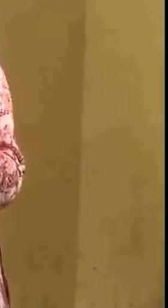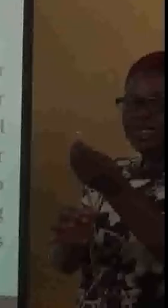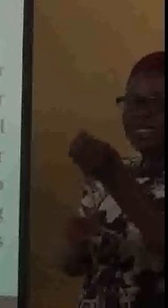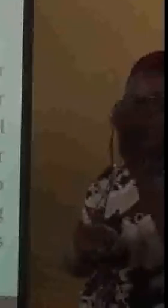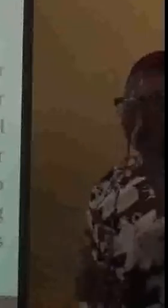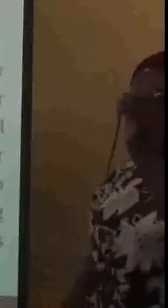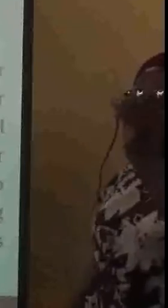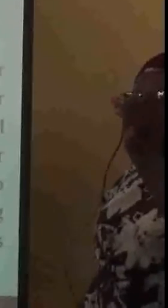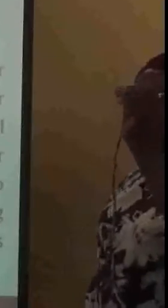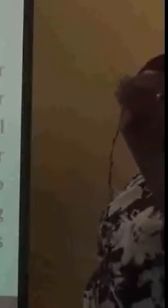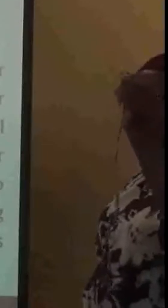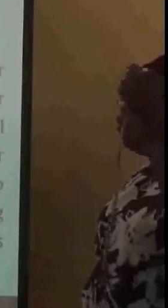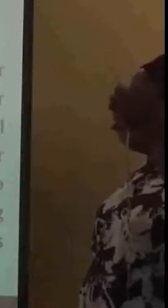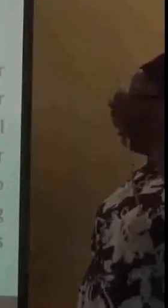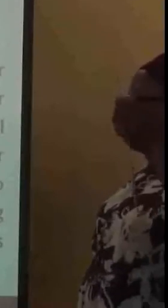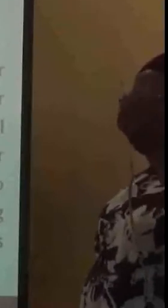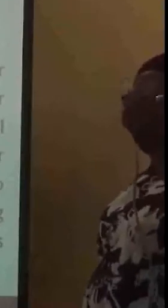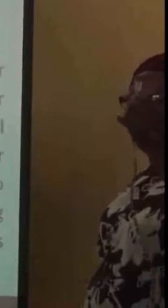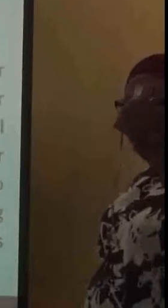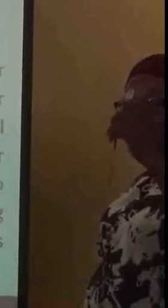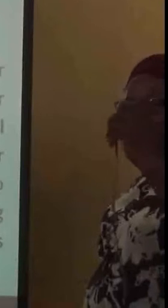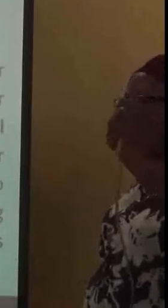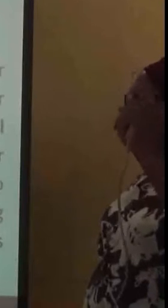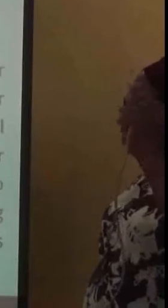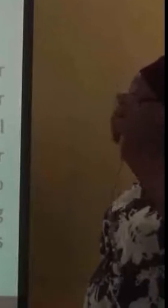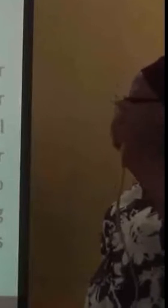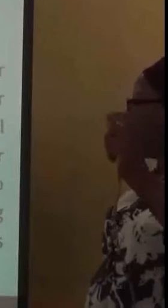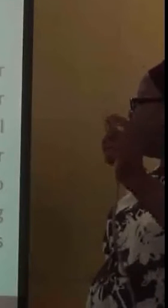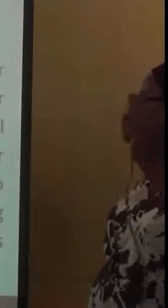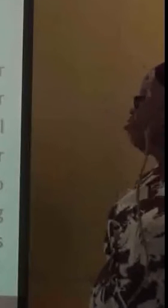1, 2, 3, 4, 5. This is the type of connector we're talking about,